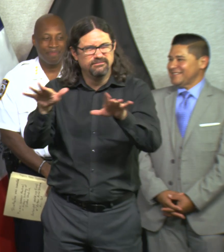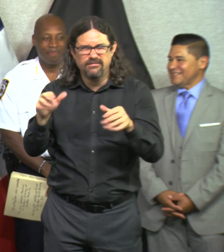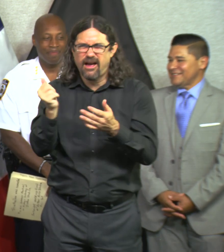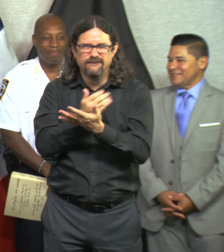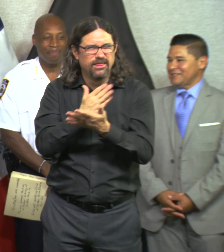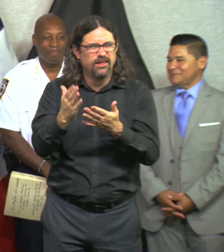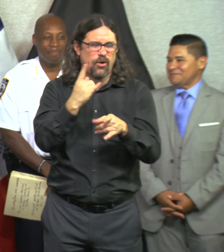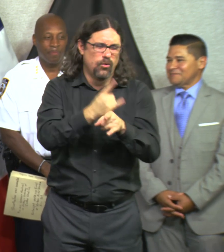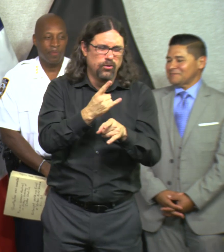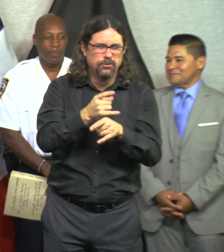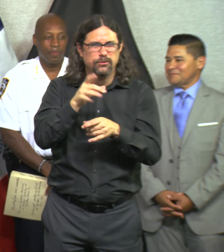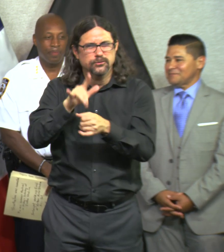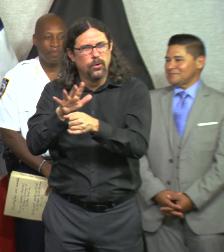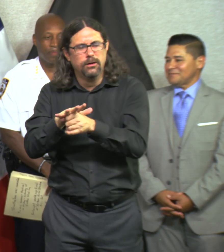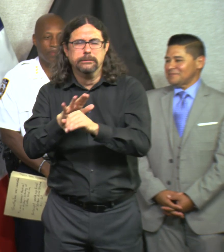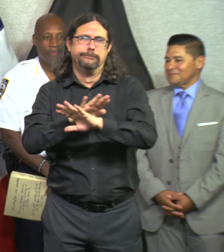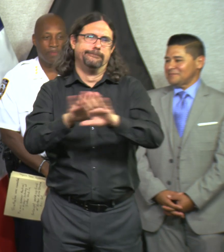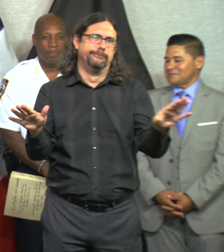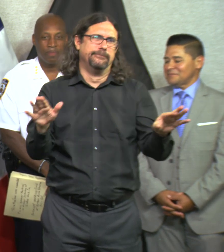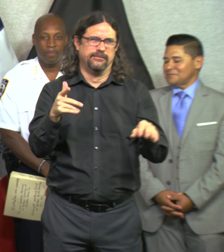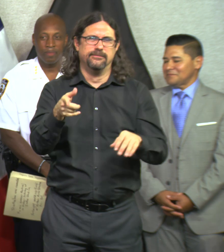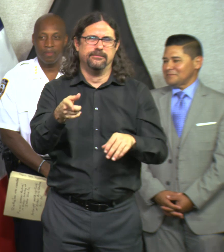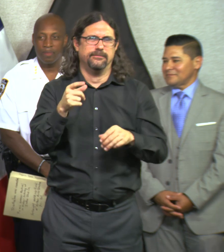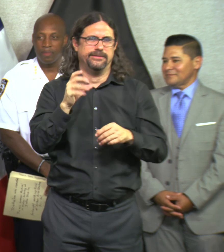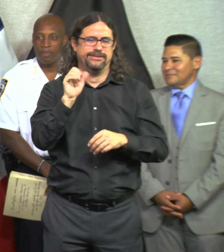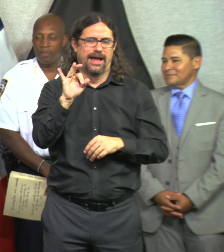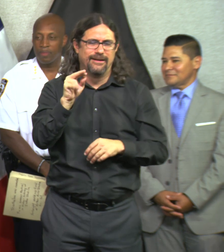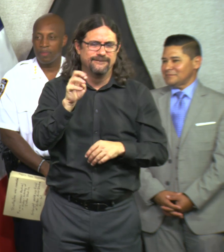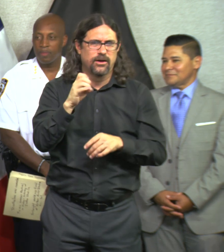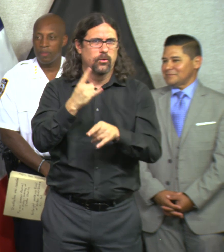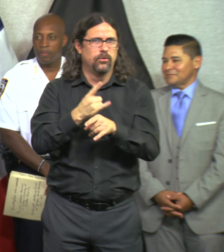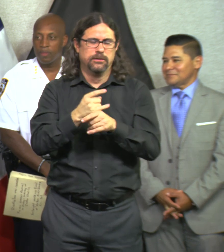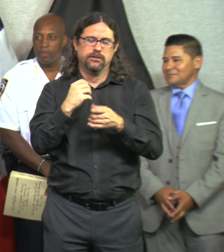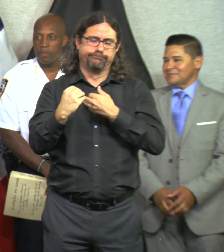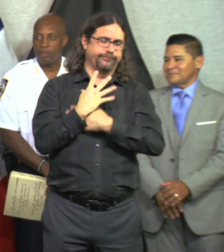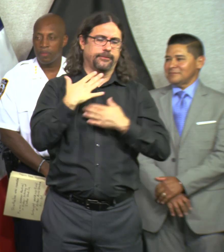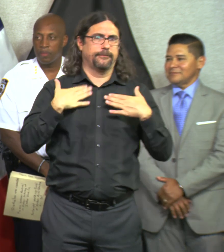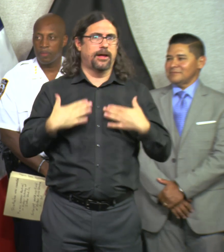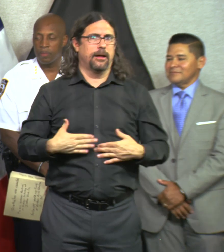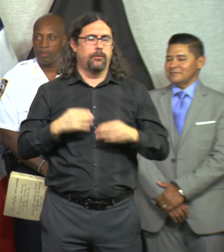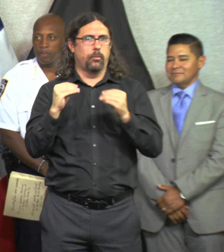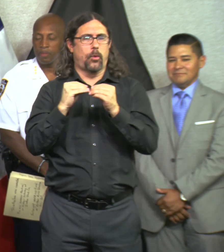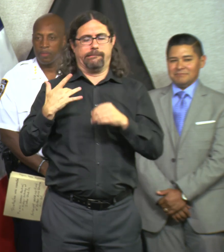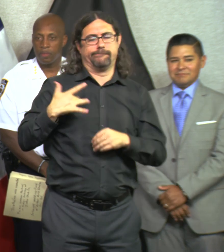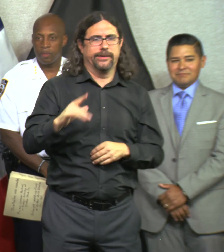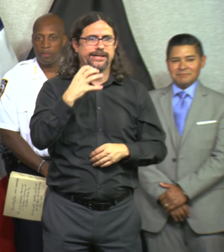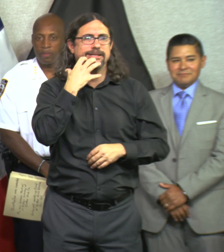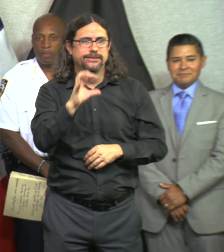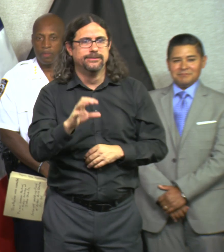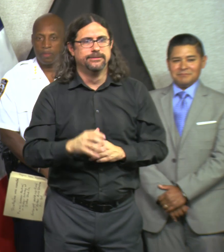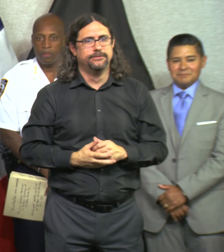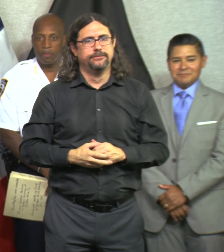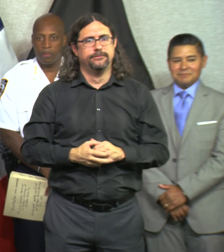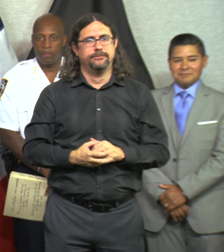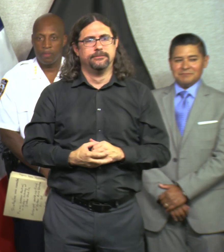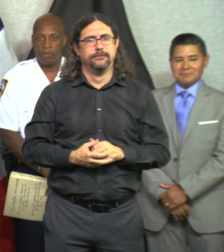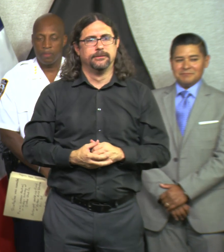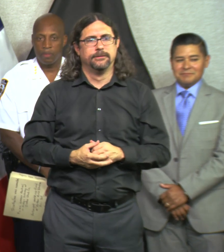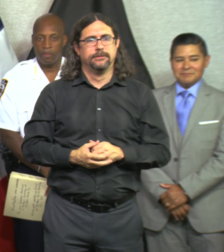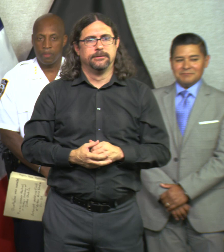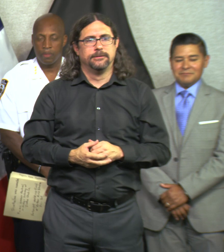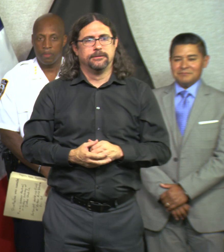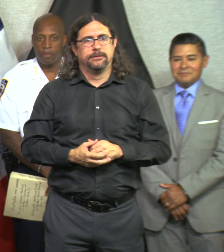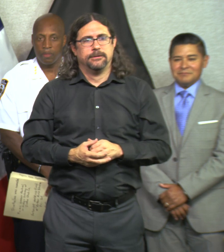New Yorkers is to check on their elderly neighbors. During this heat emergency, the